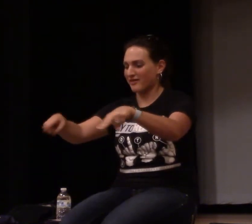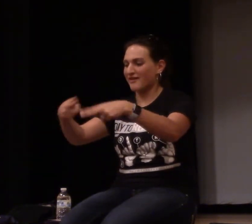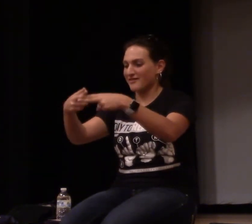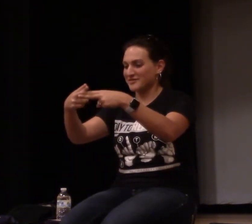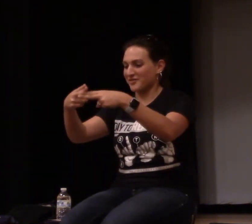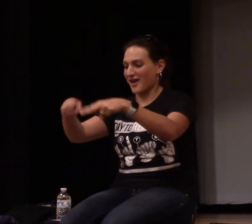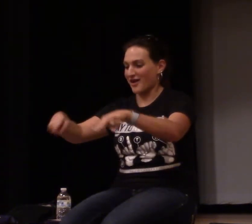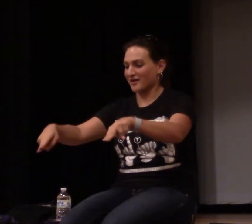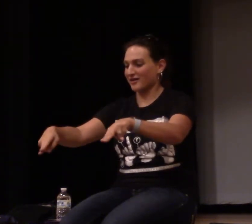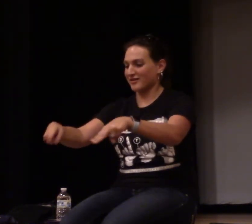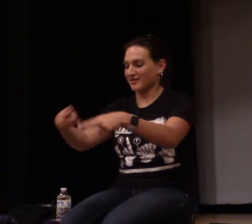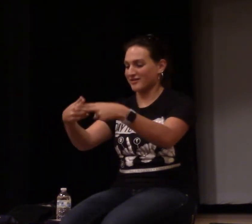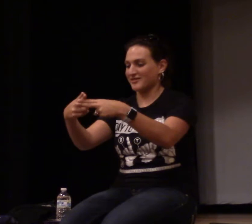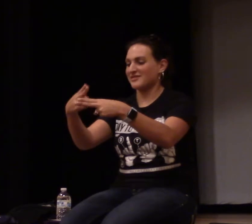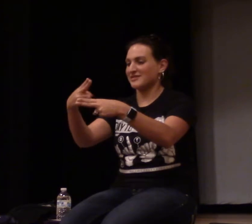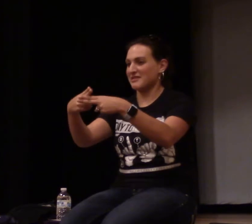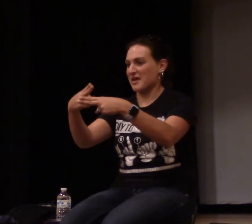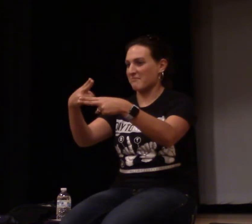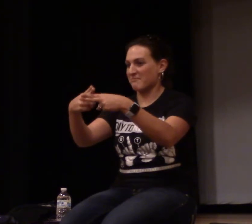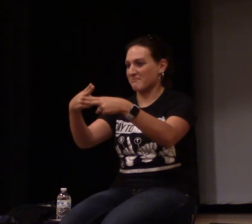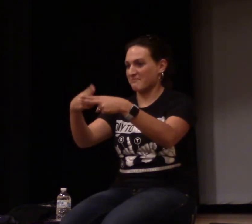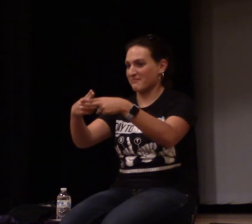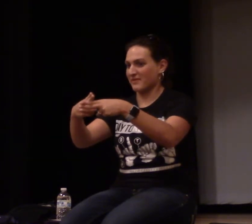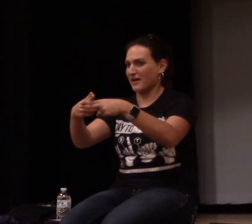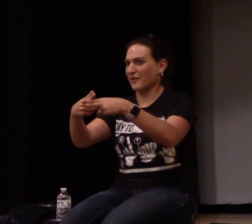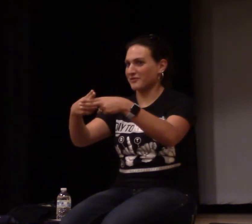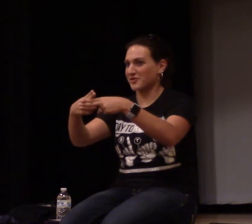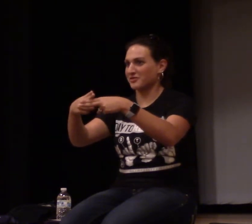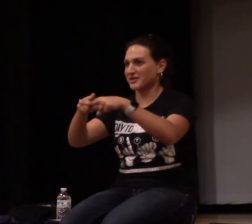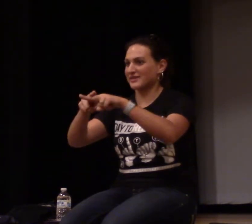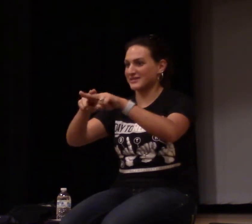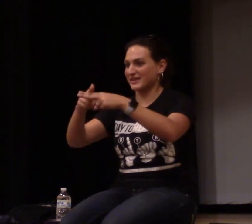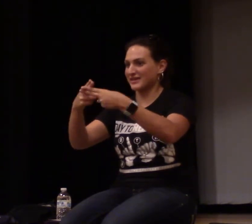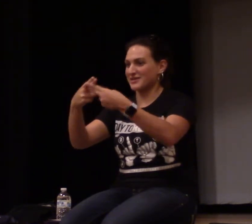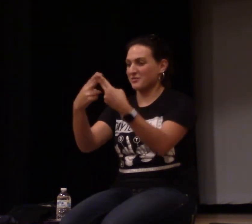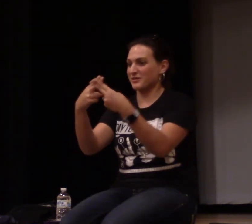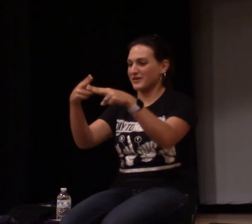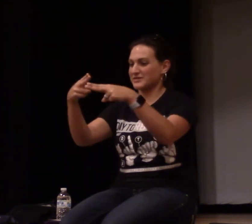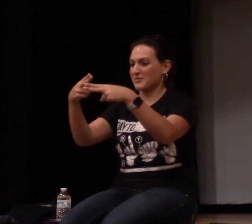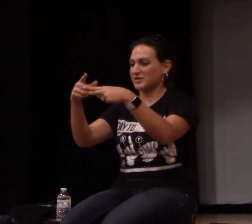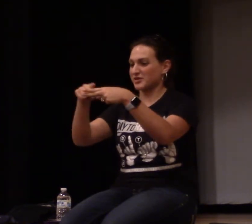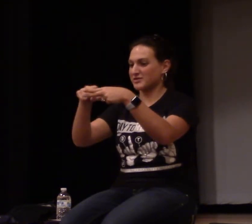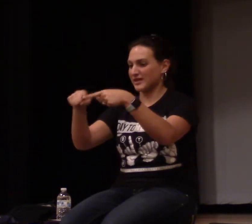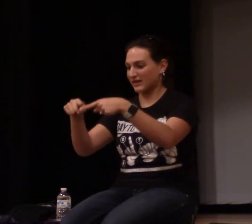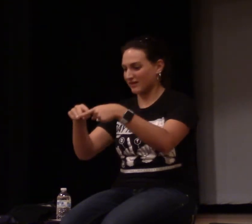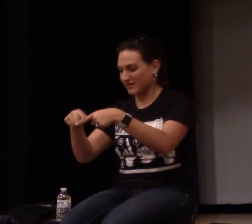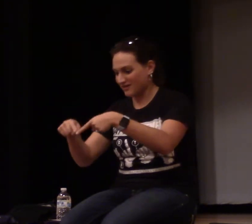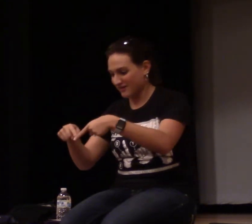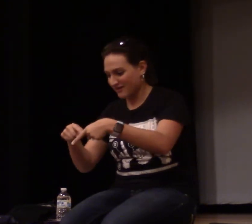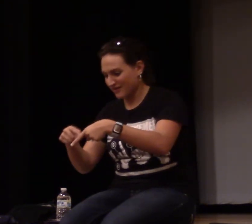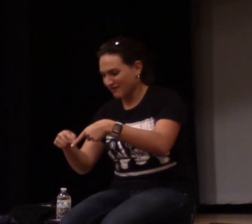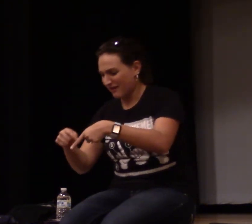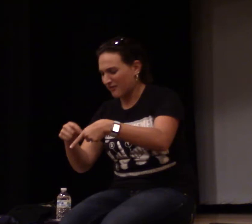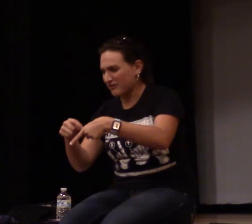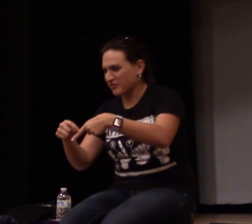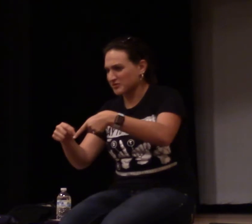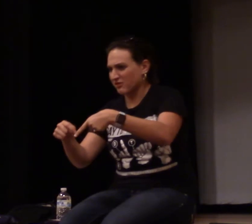So egg, name. And then there's other signs like with this, so make sure it's like, I don't even know what to call that,